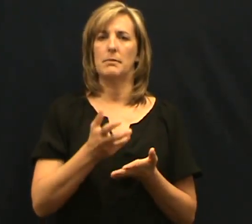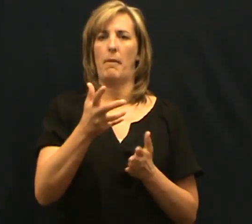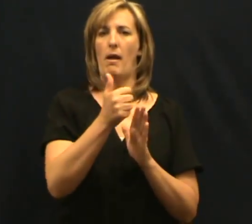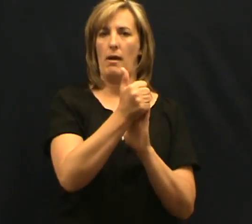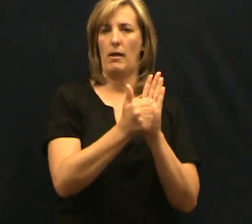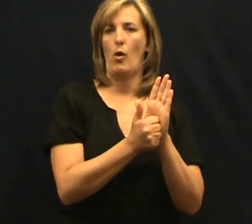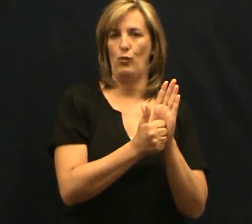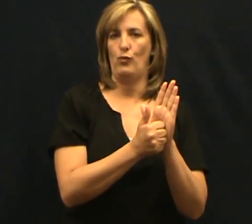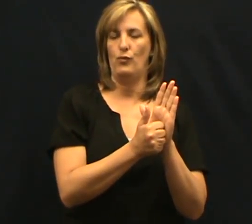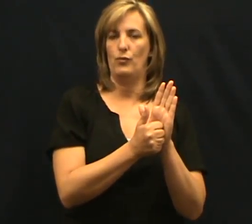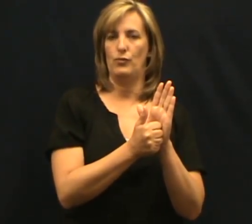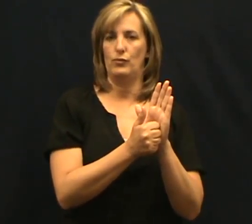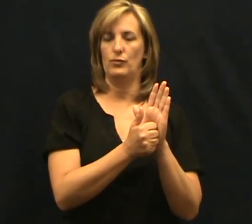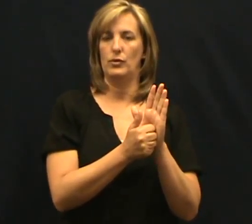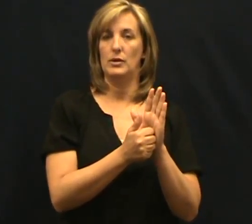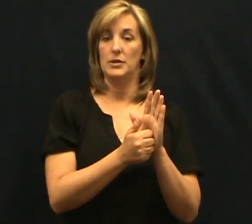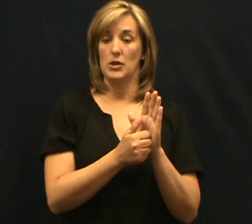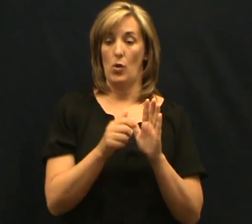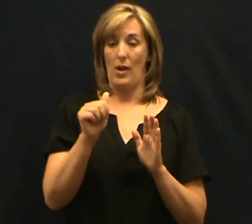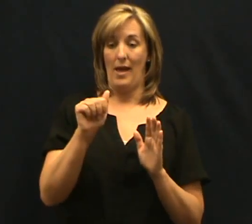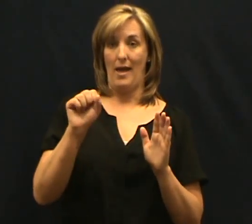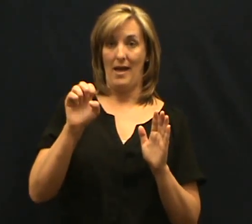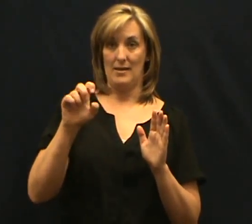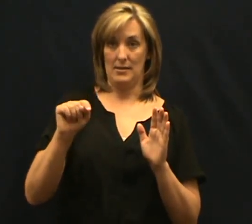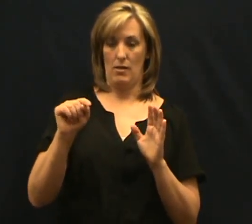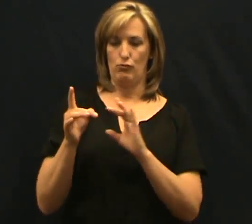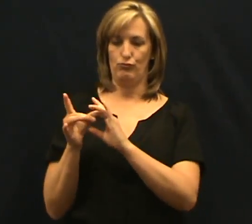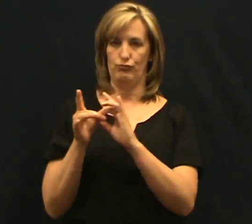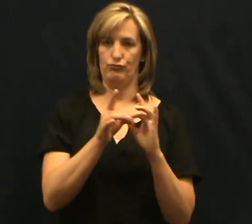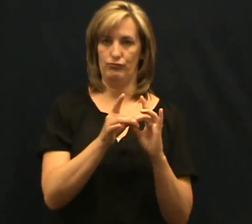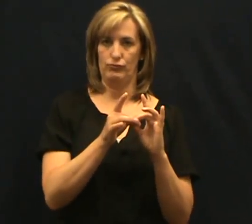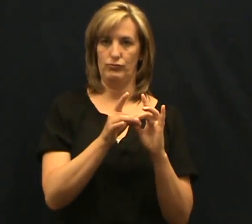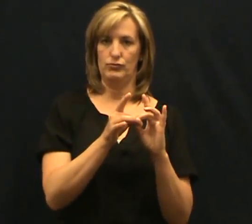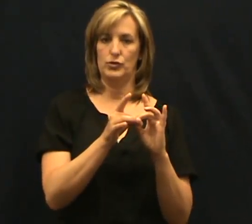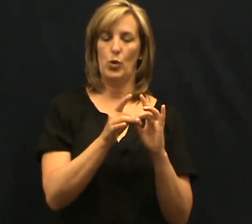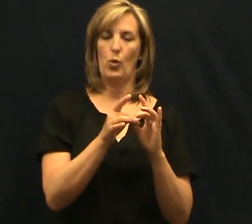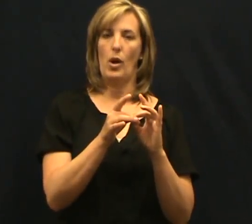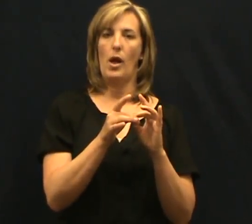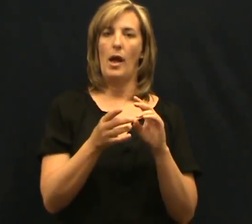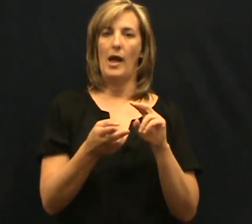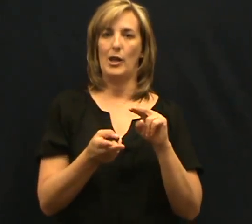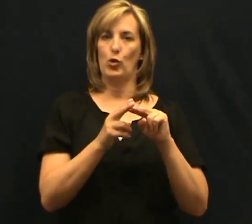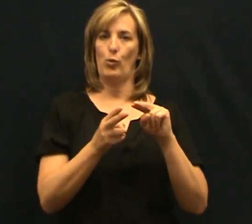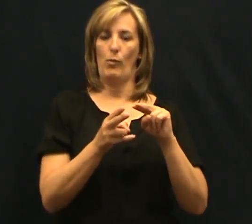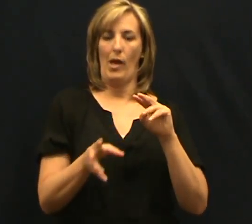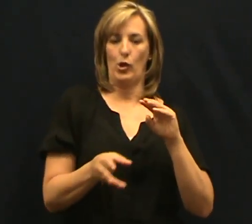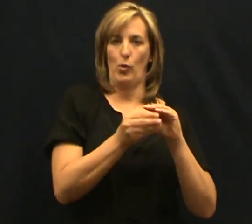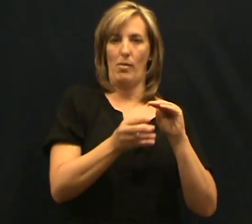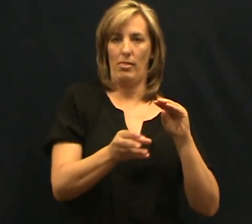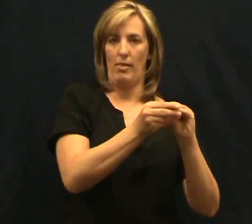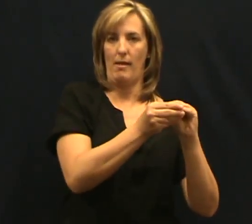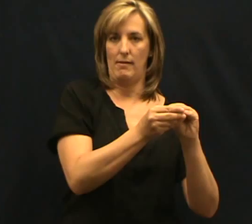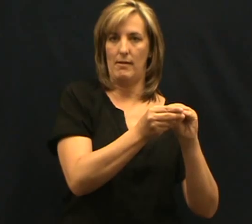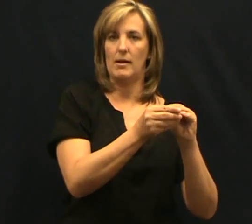So you have the asset that it's related to, the accumulated depreciation of that asset, and then depreciation